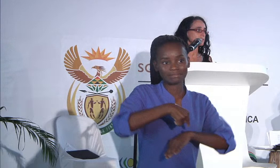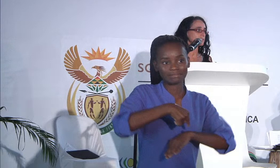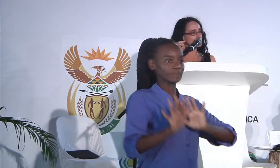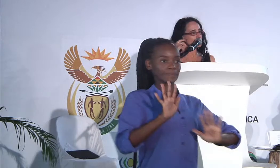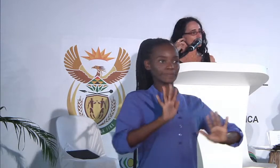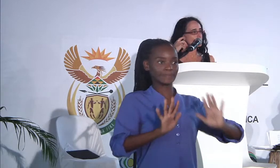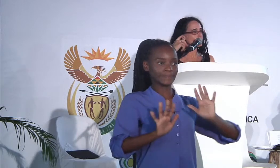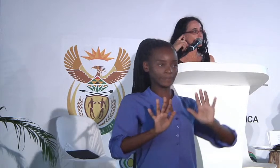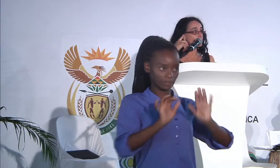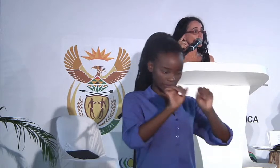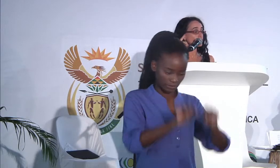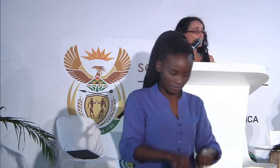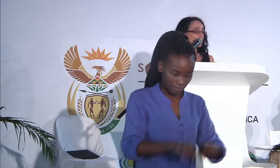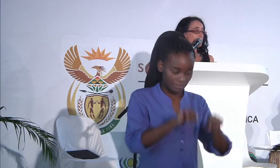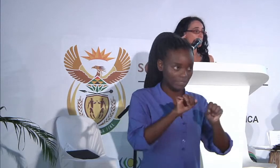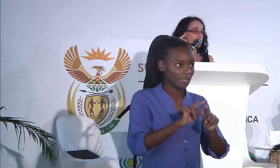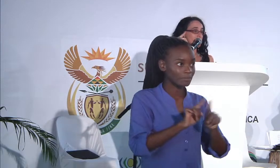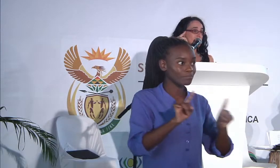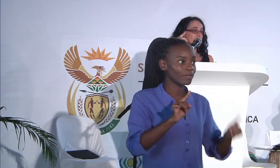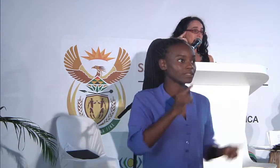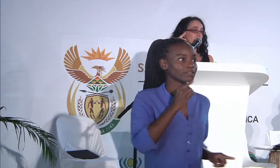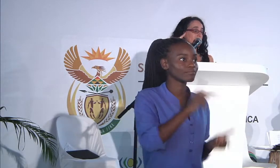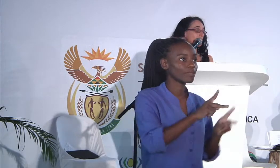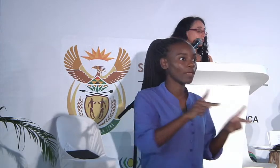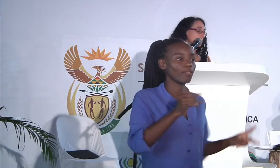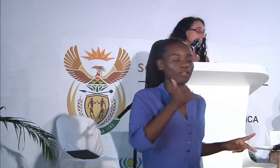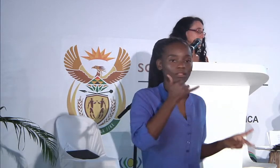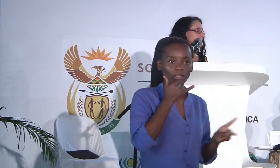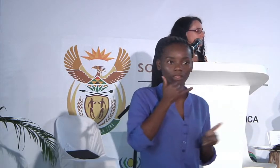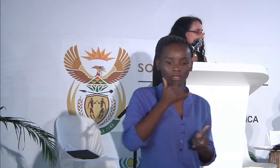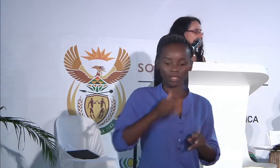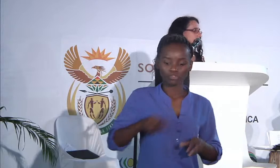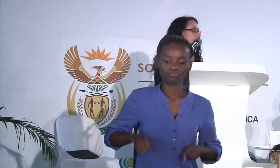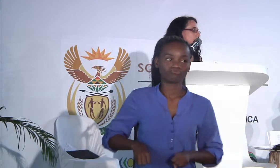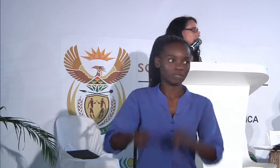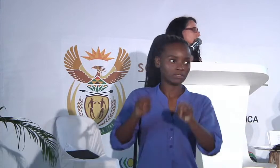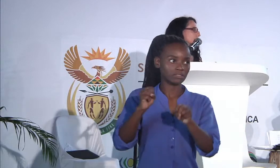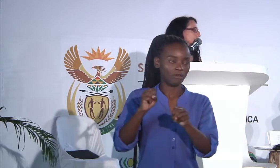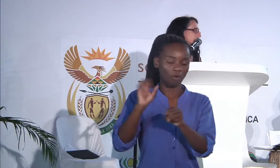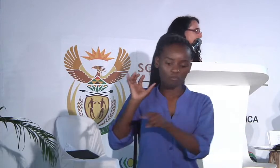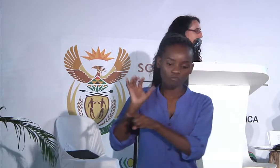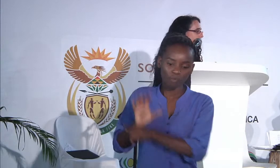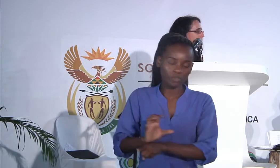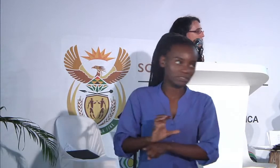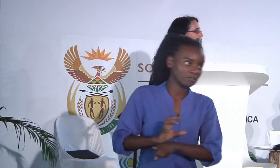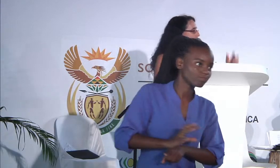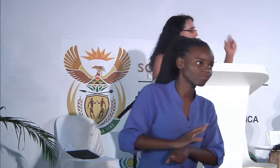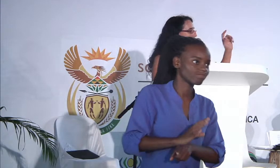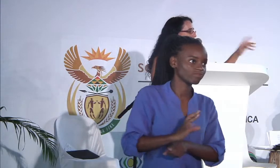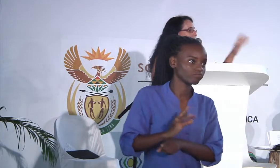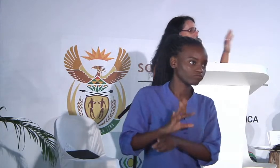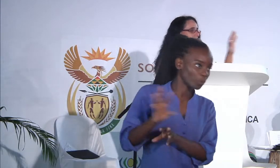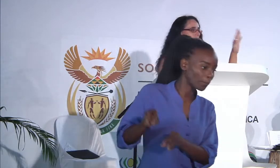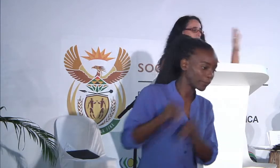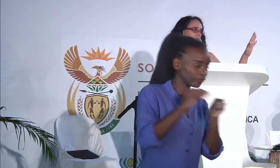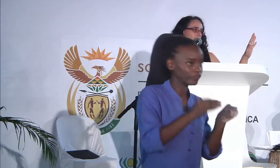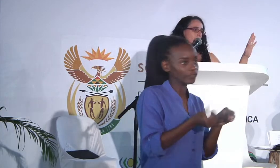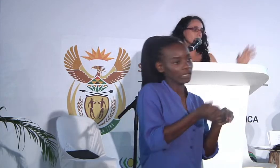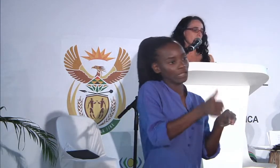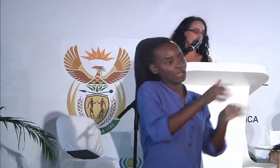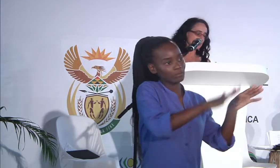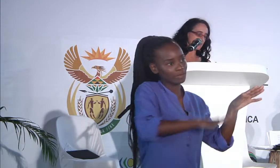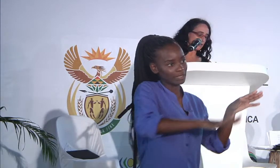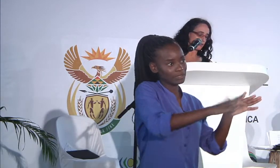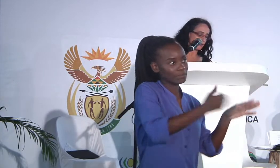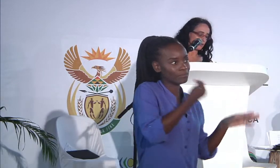for people who were forced off the places that they knew best, the streets on which they were living. So please take some time